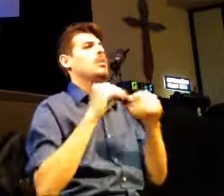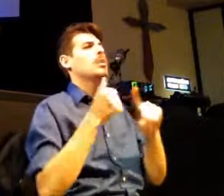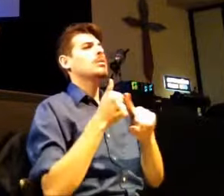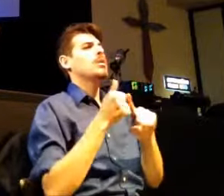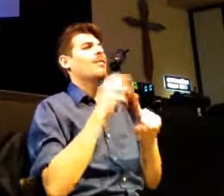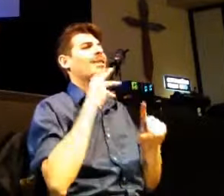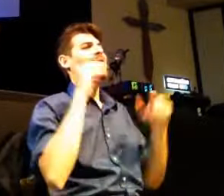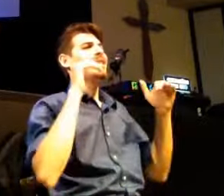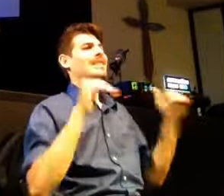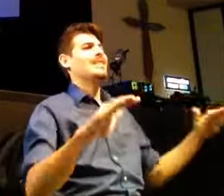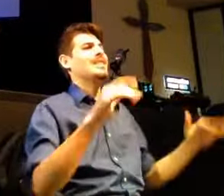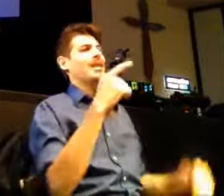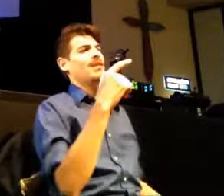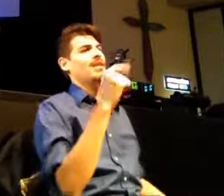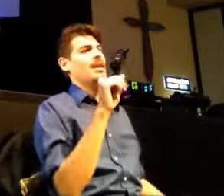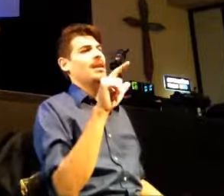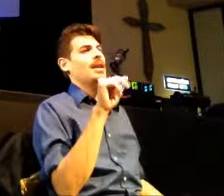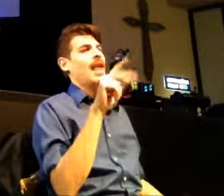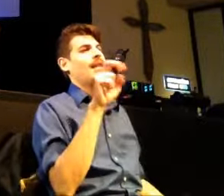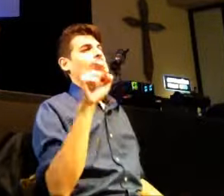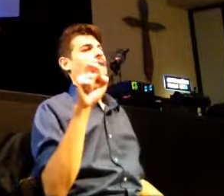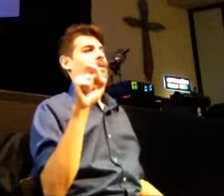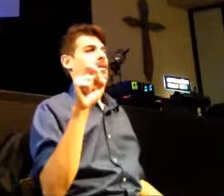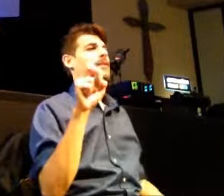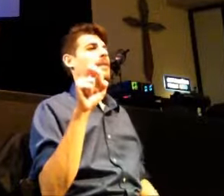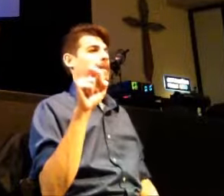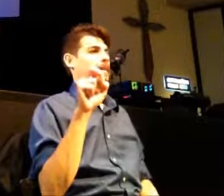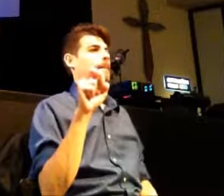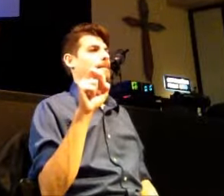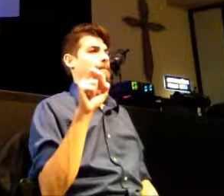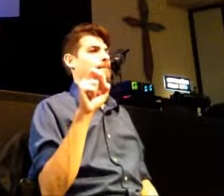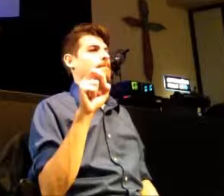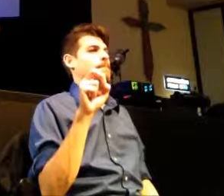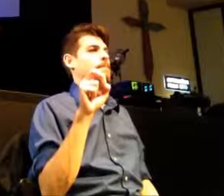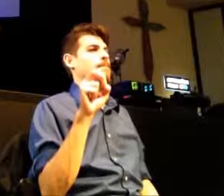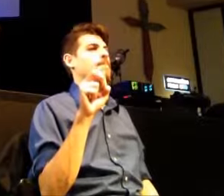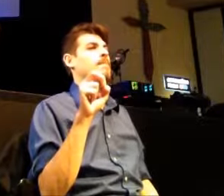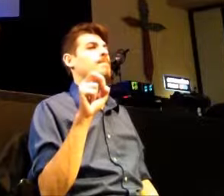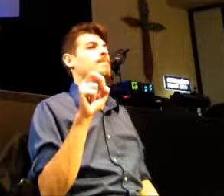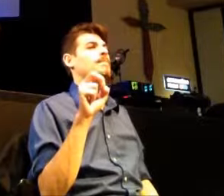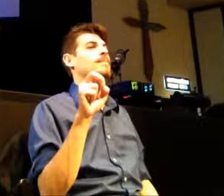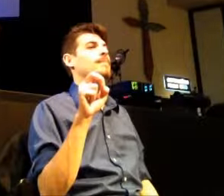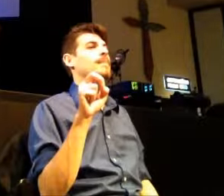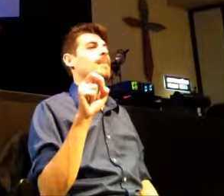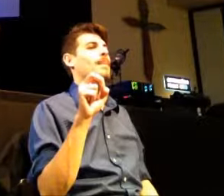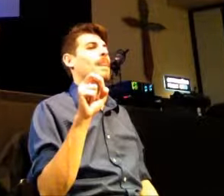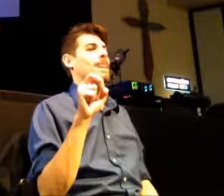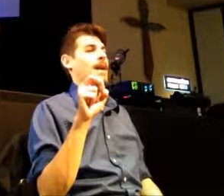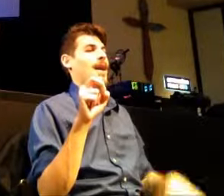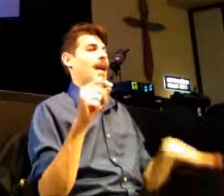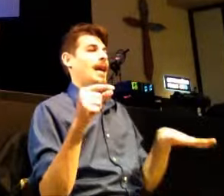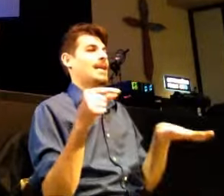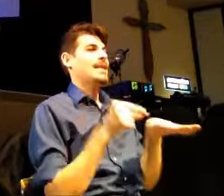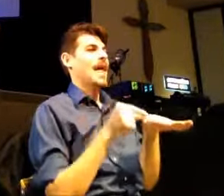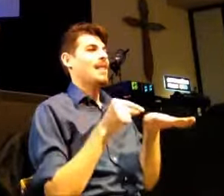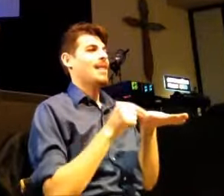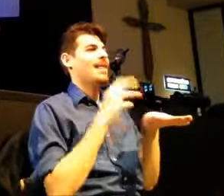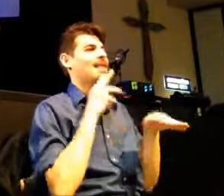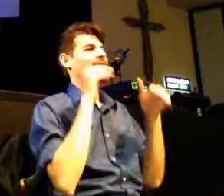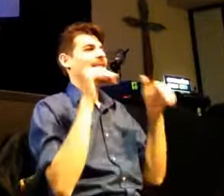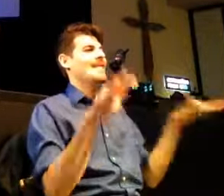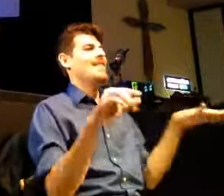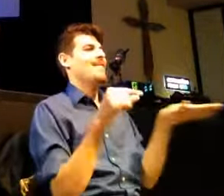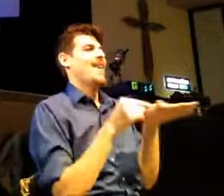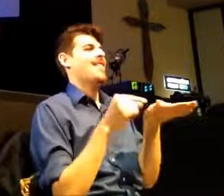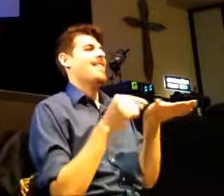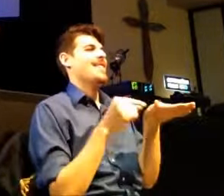Matthew 14, if you want to go ahead and turn there. And in the midst of this storm, Jesus walks on the water out to them. And